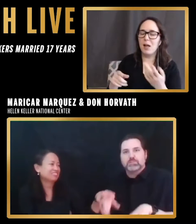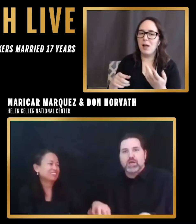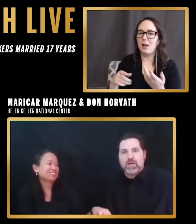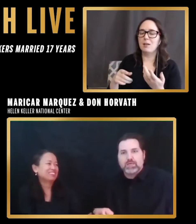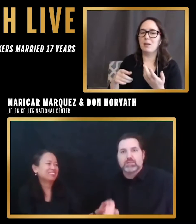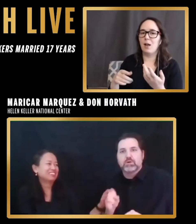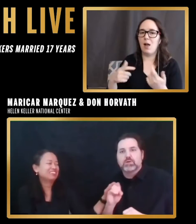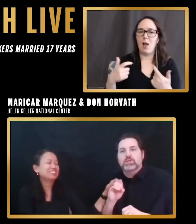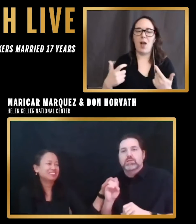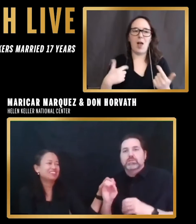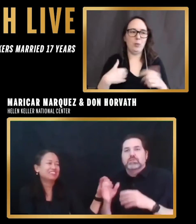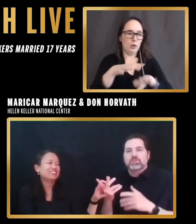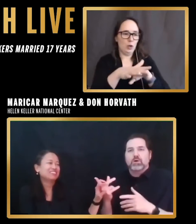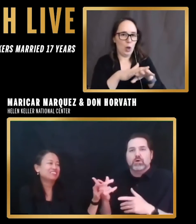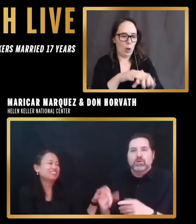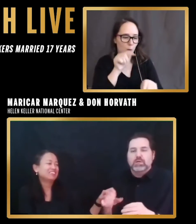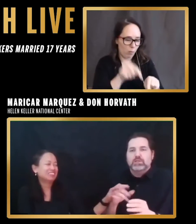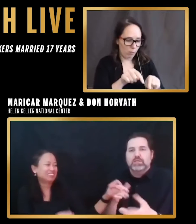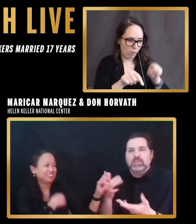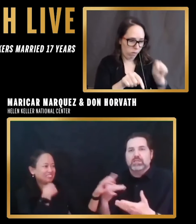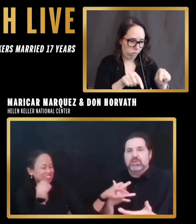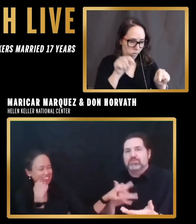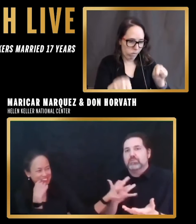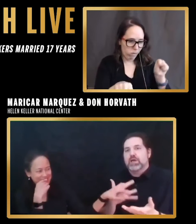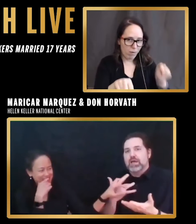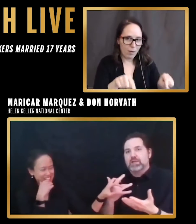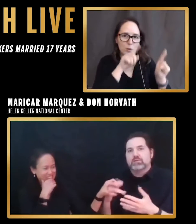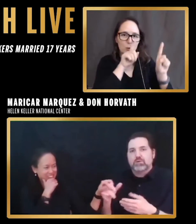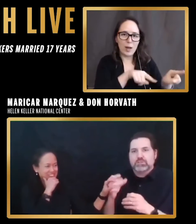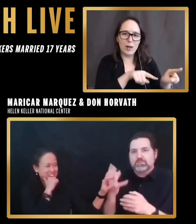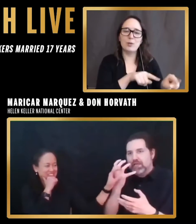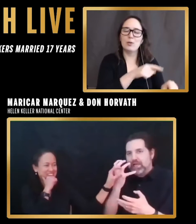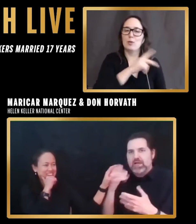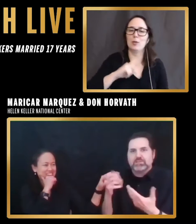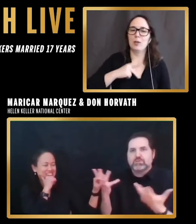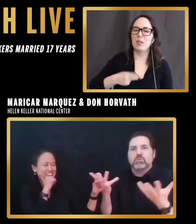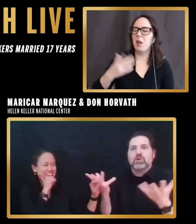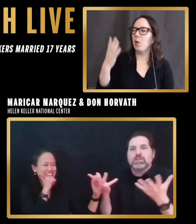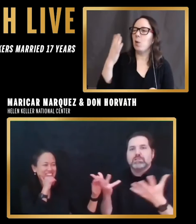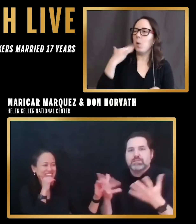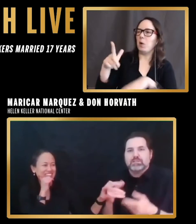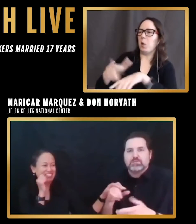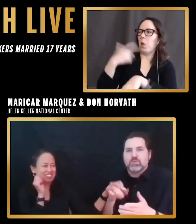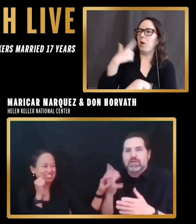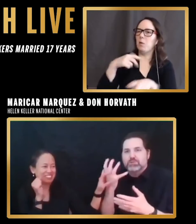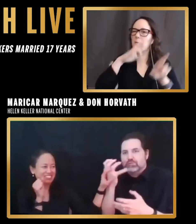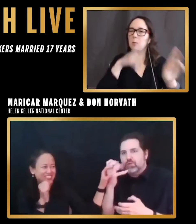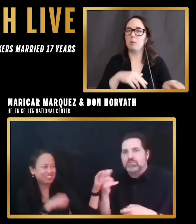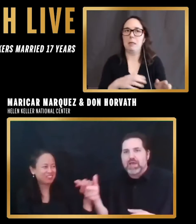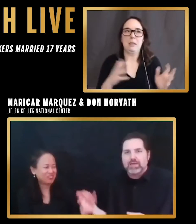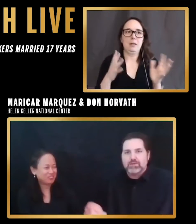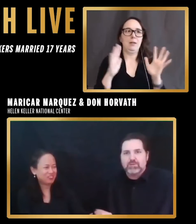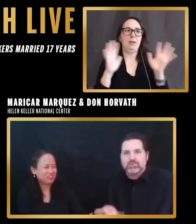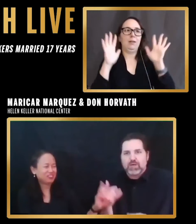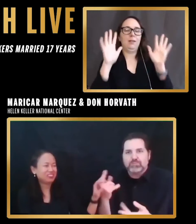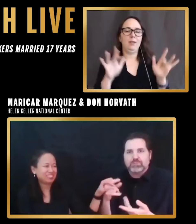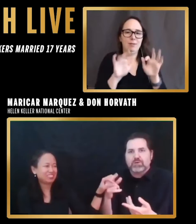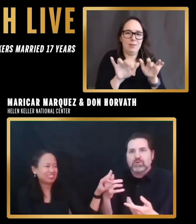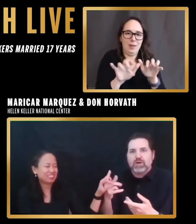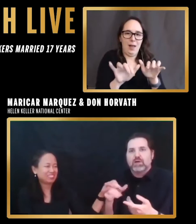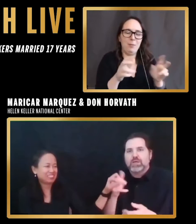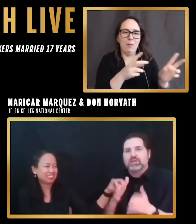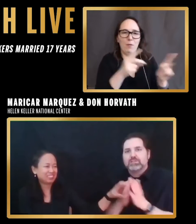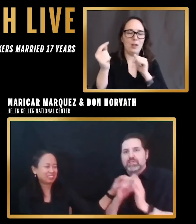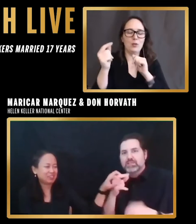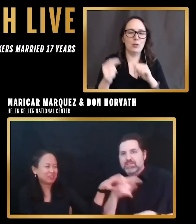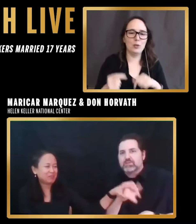response back, So then I felt bad, she's mad. I said, so what is this? Why are you so mad? If I'm,